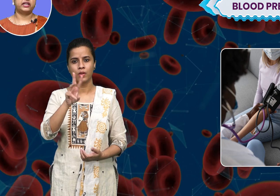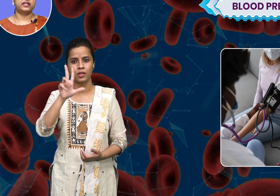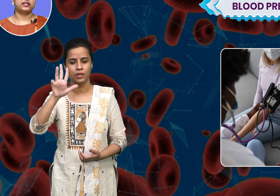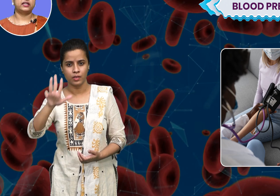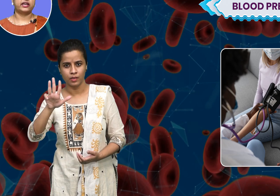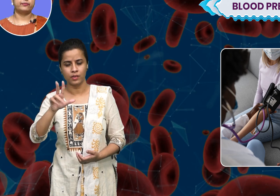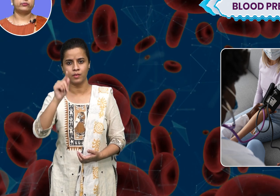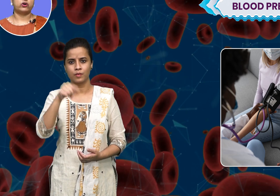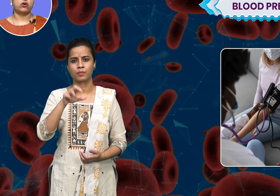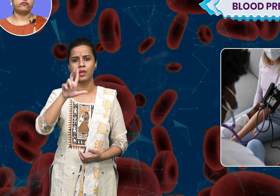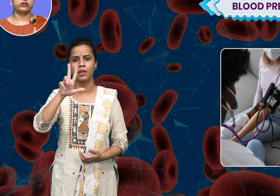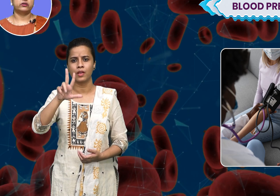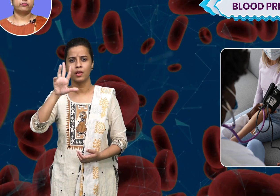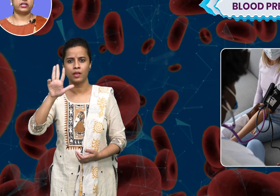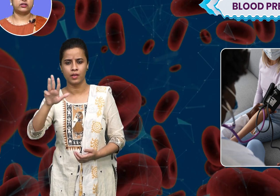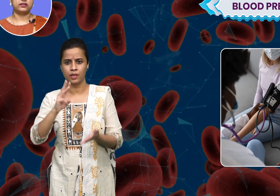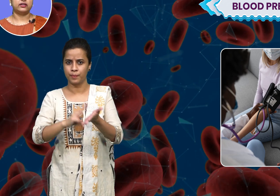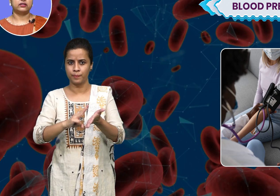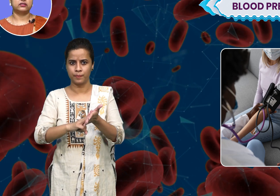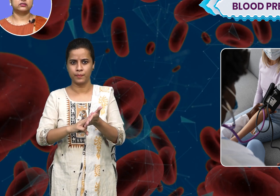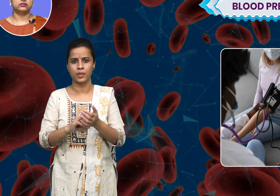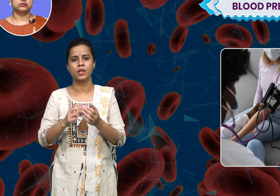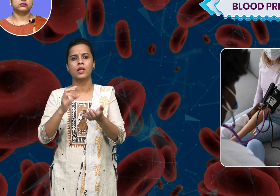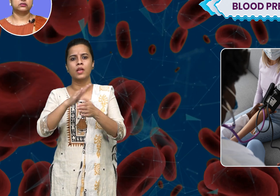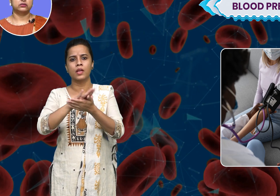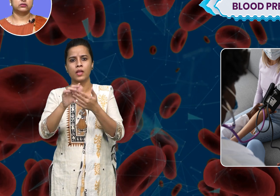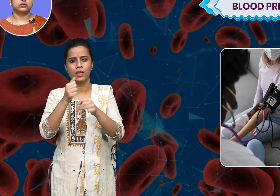139 by 89 mm of mercury